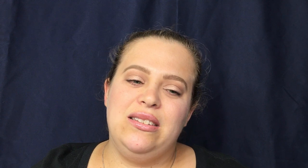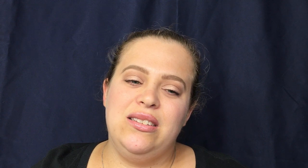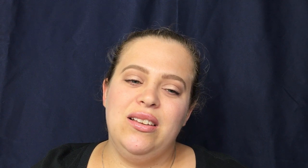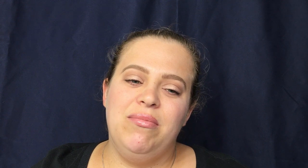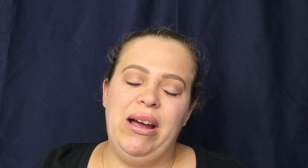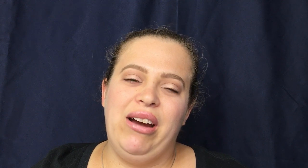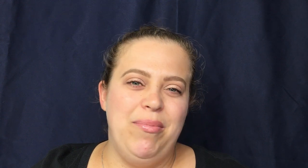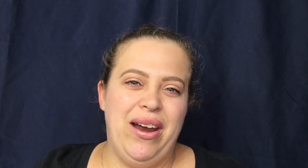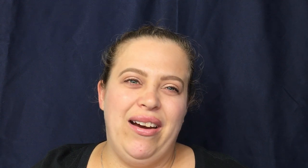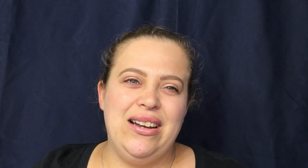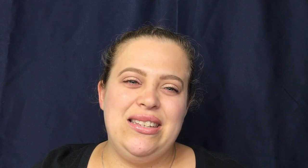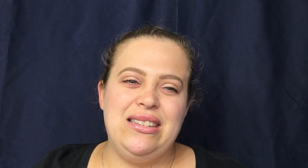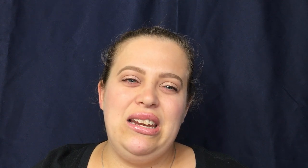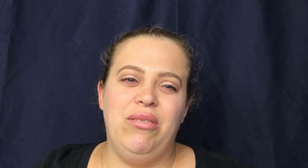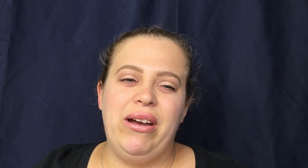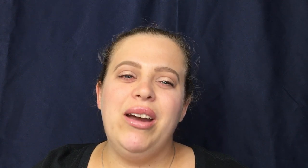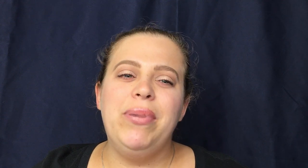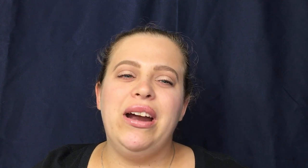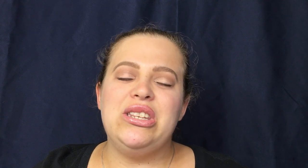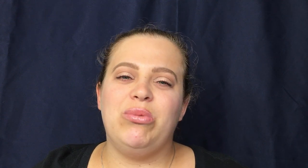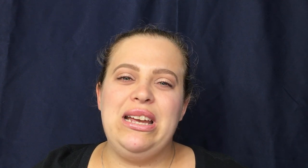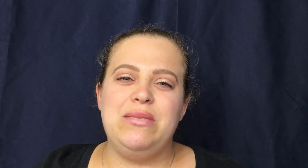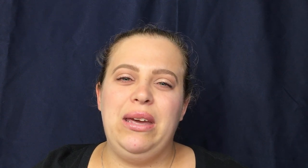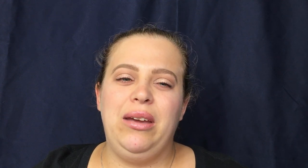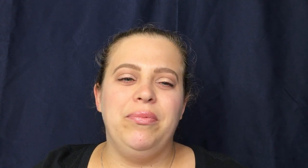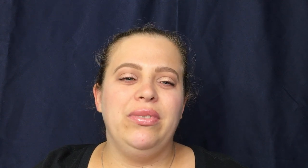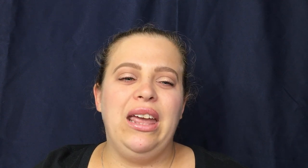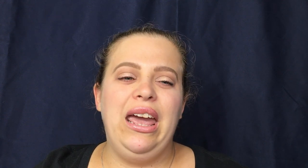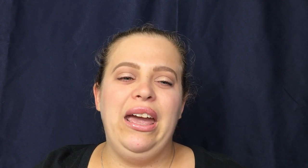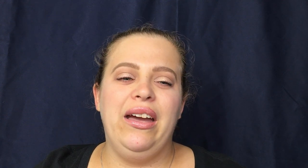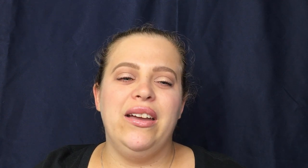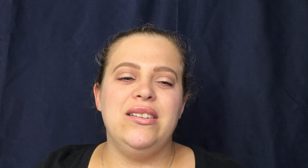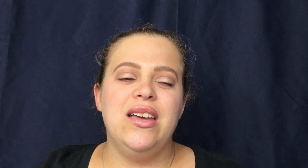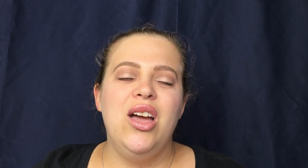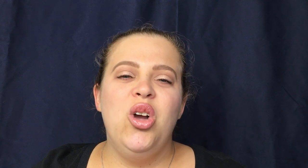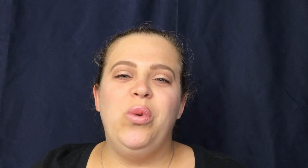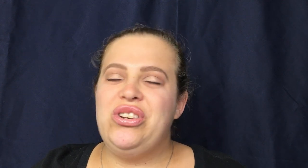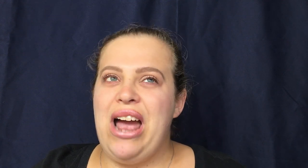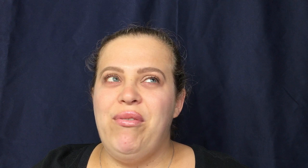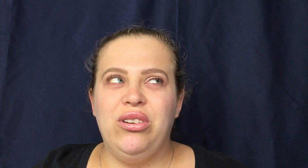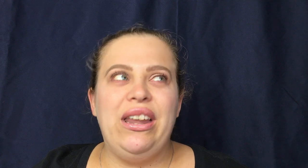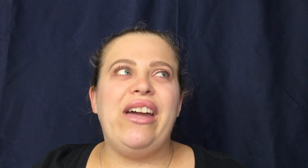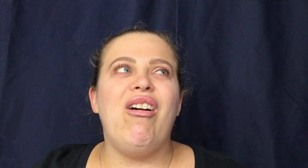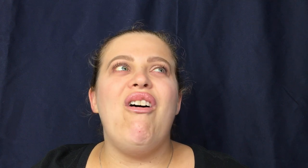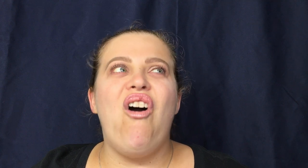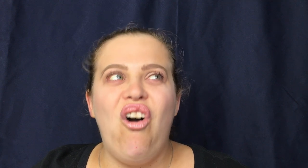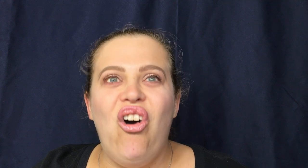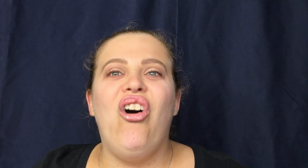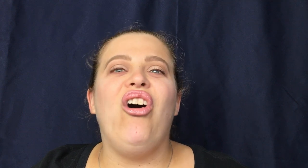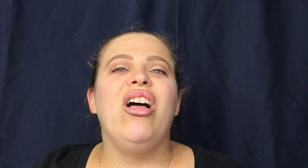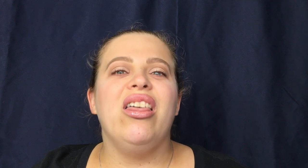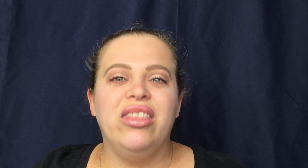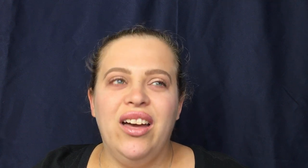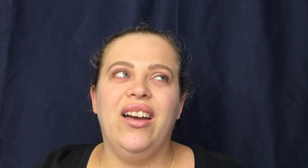is my grandparents. My grandparents raised me and we traveled like all